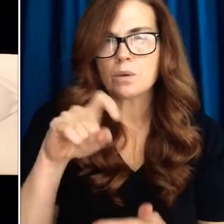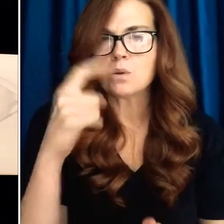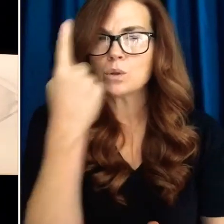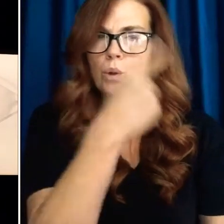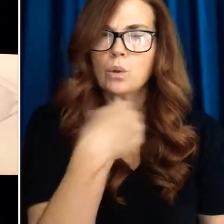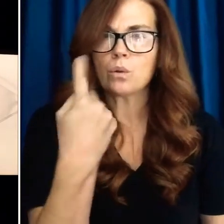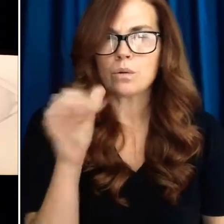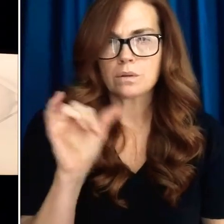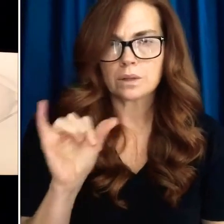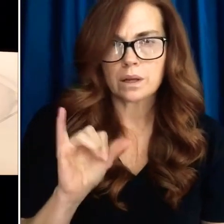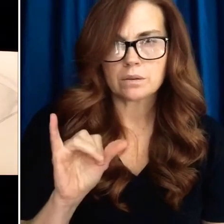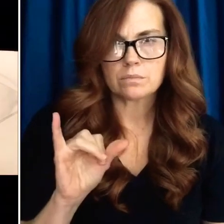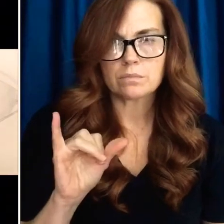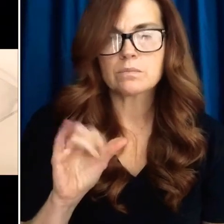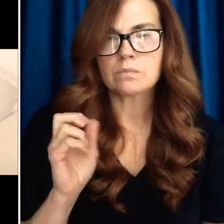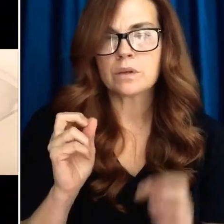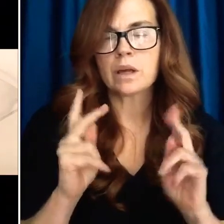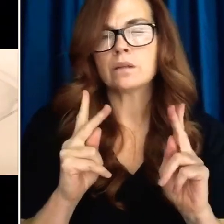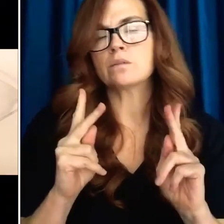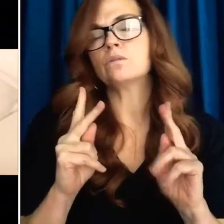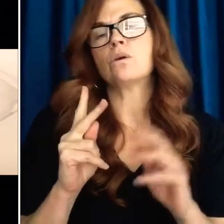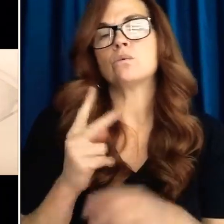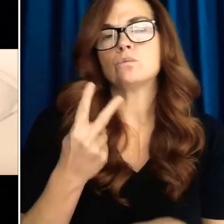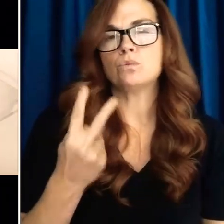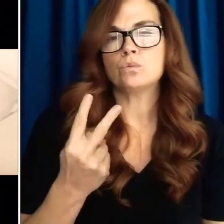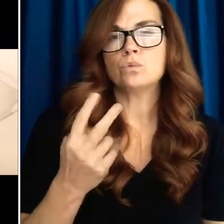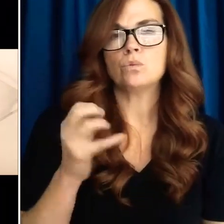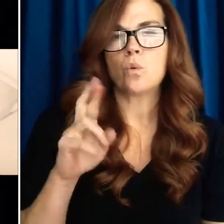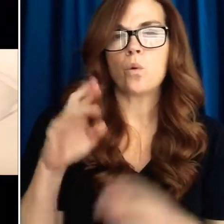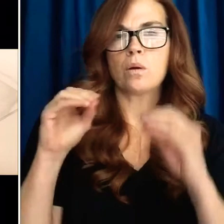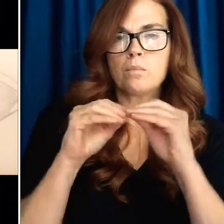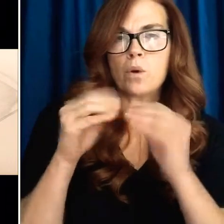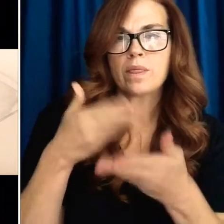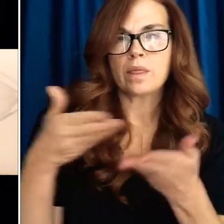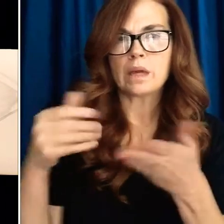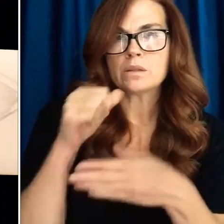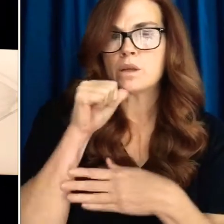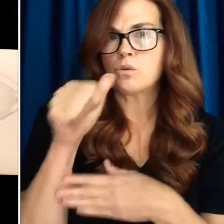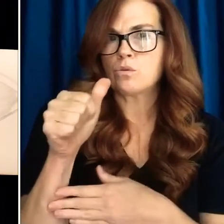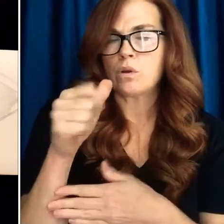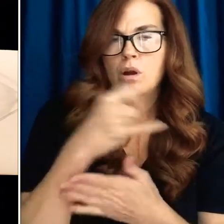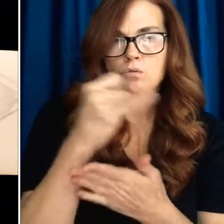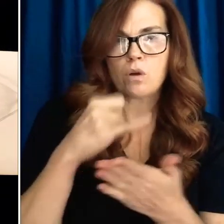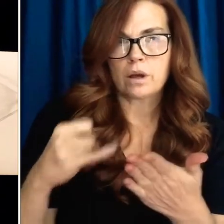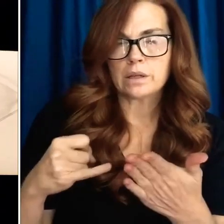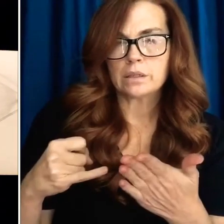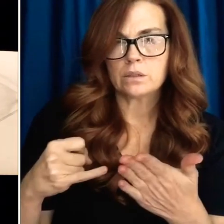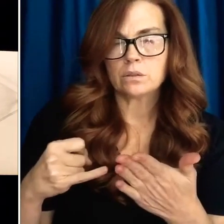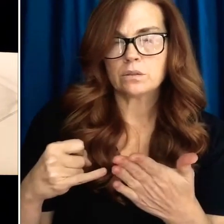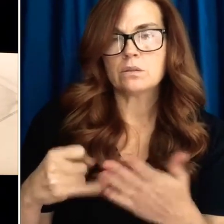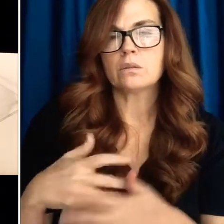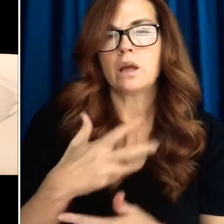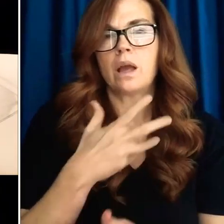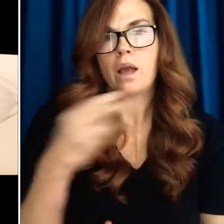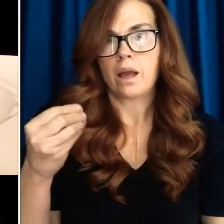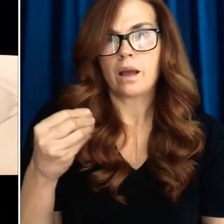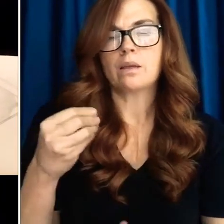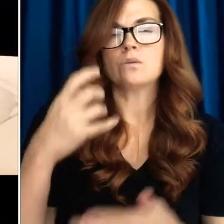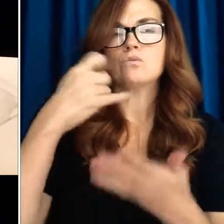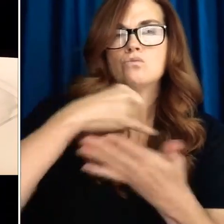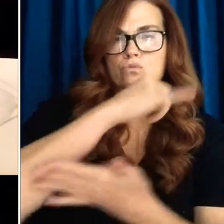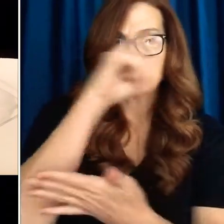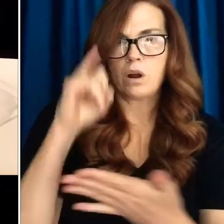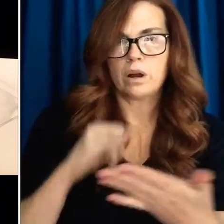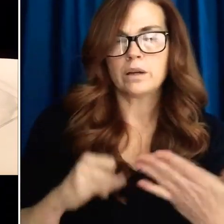like this should look like. So it should have at least 2 elements that are not drawing. It should definitely have drawing. It should